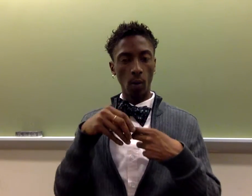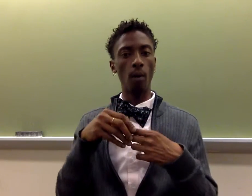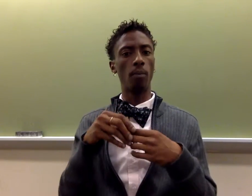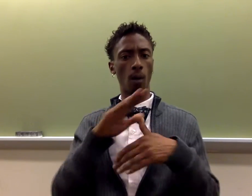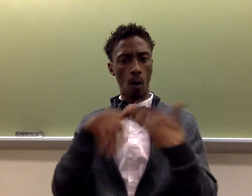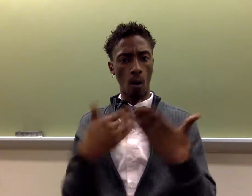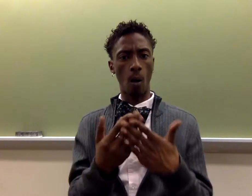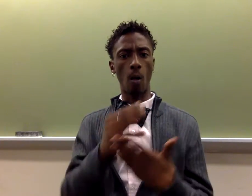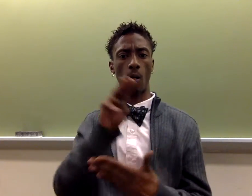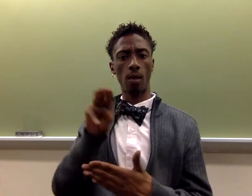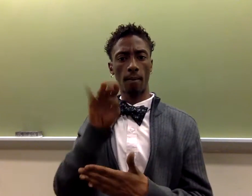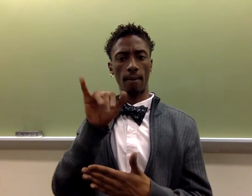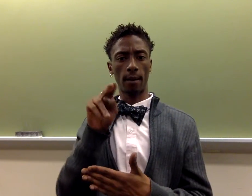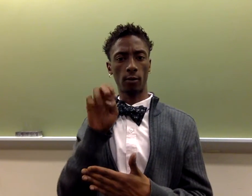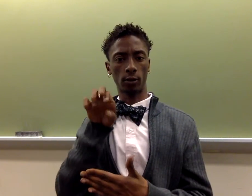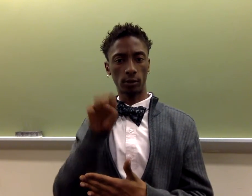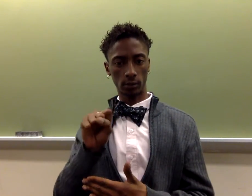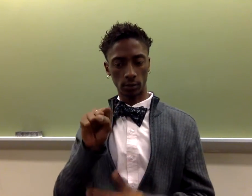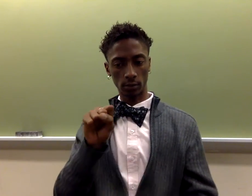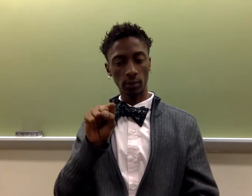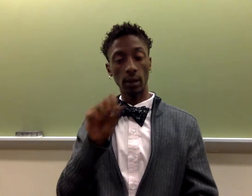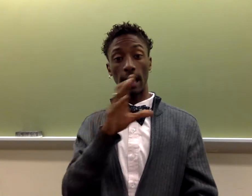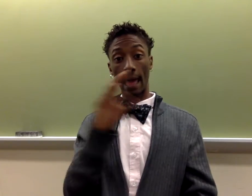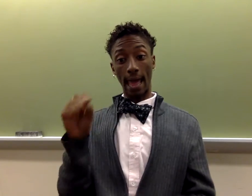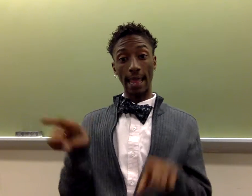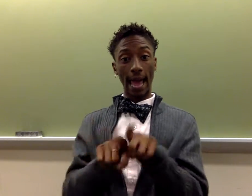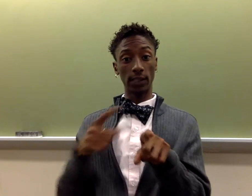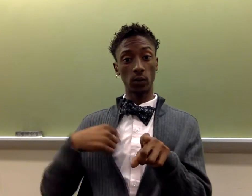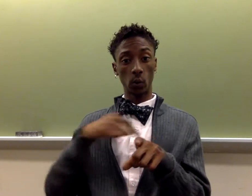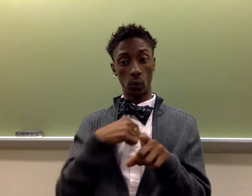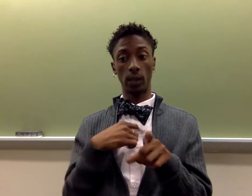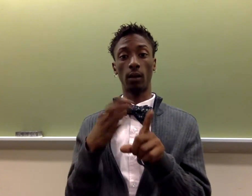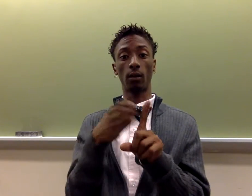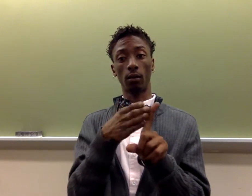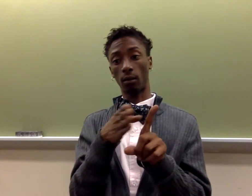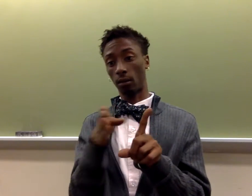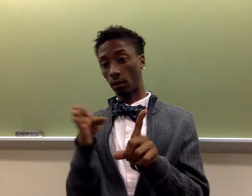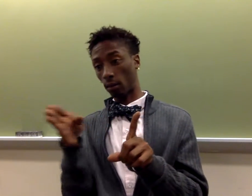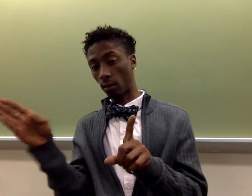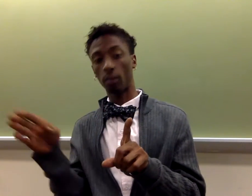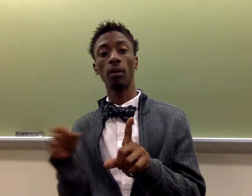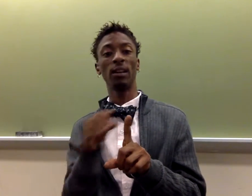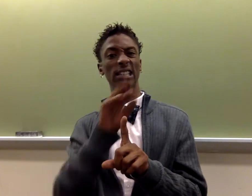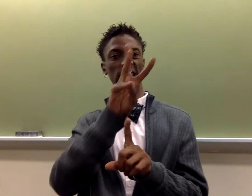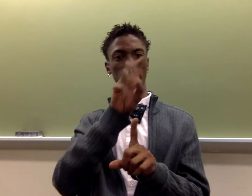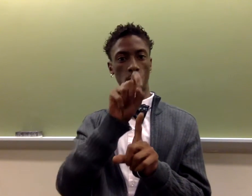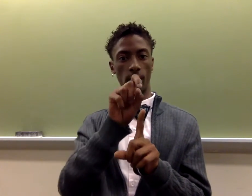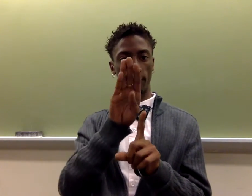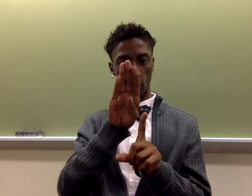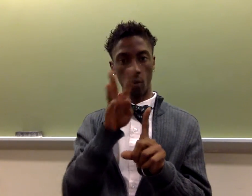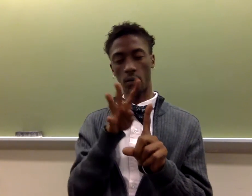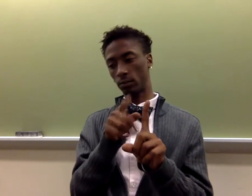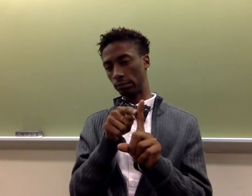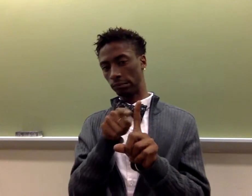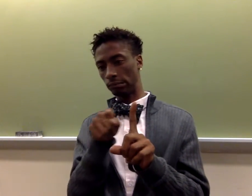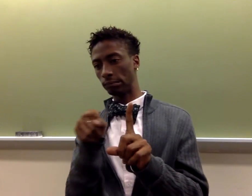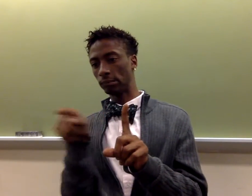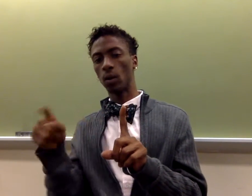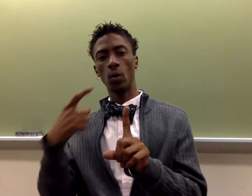minerals. And as we move away from that pH of 6.4, we find that there are certain